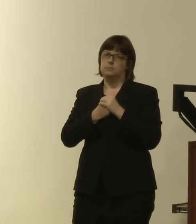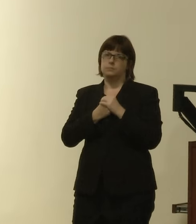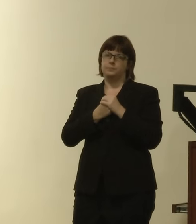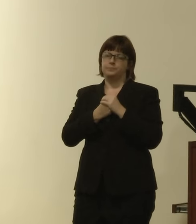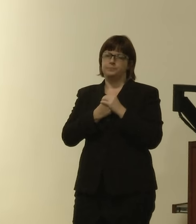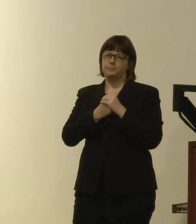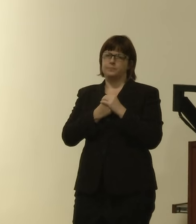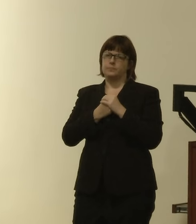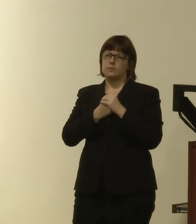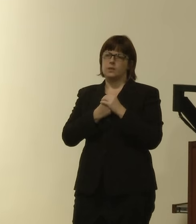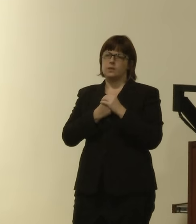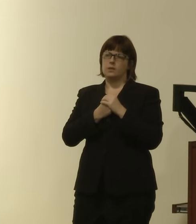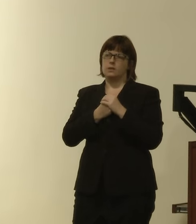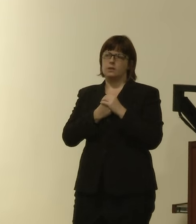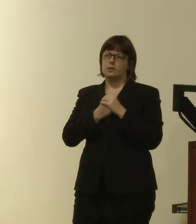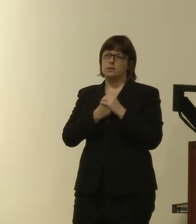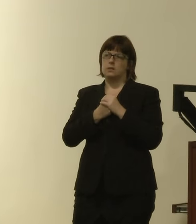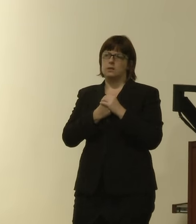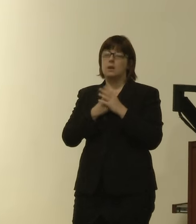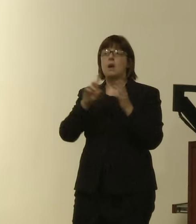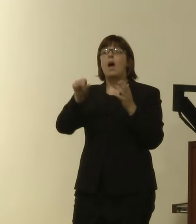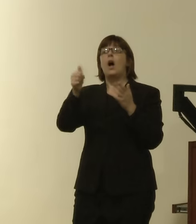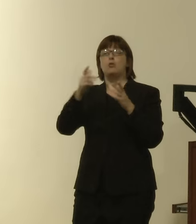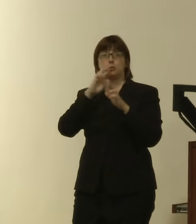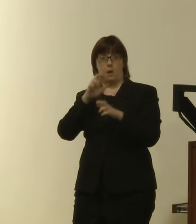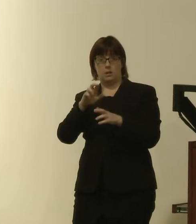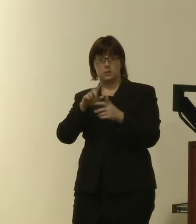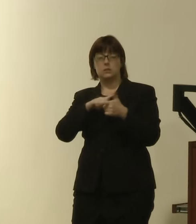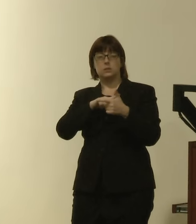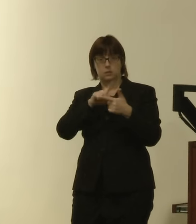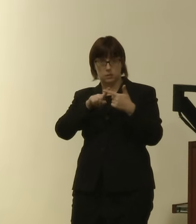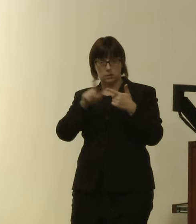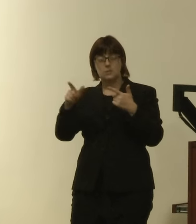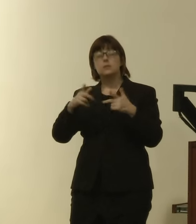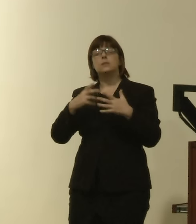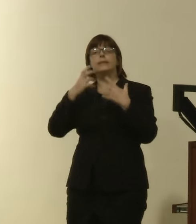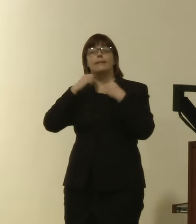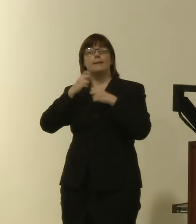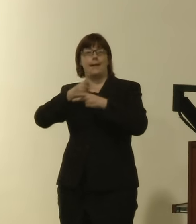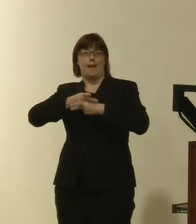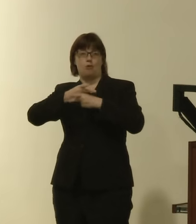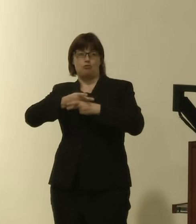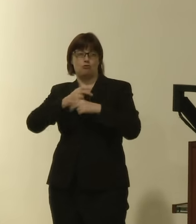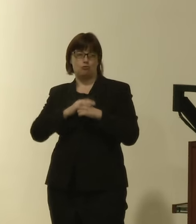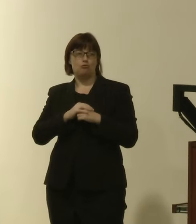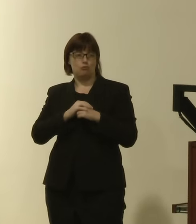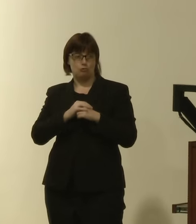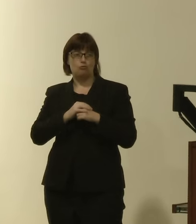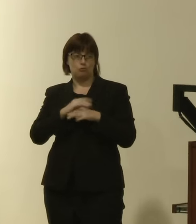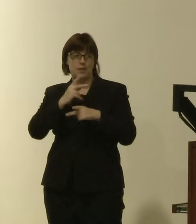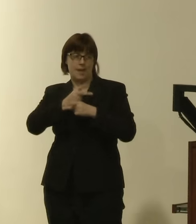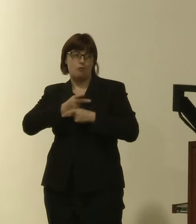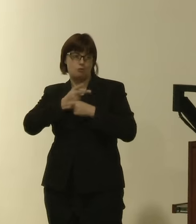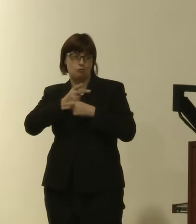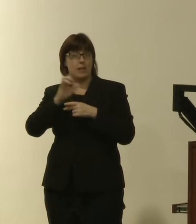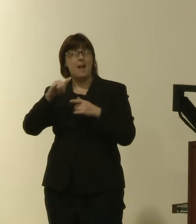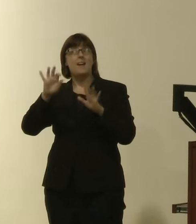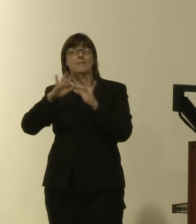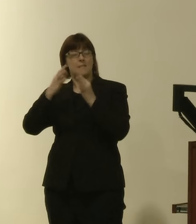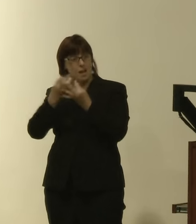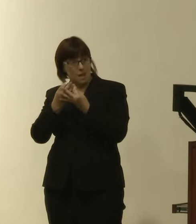Other endemic responses, caregiving in general. And I think that's another reason.